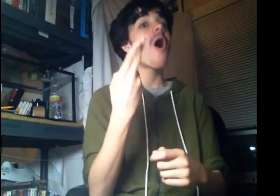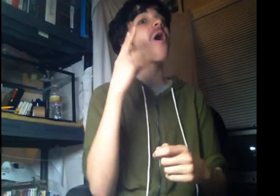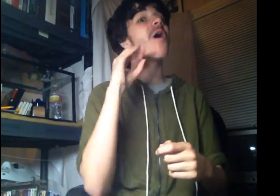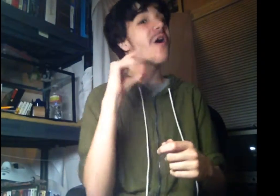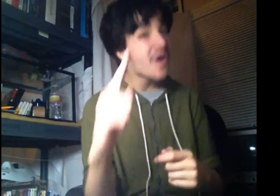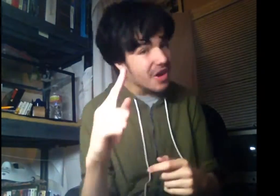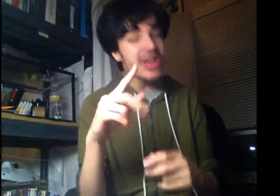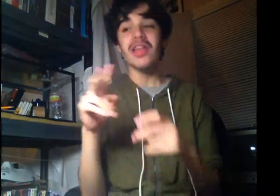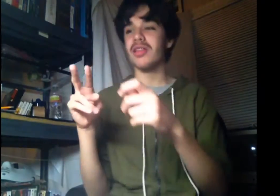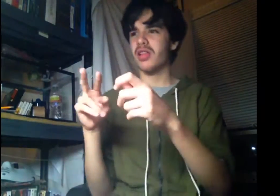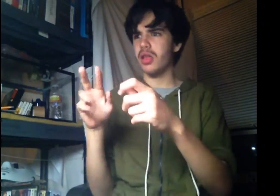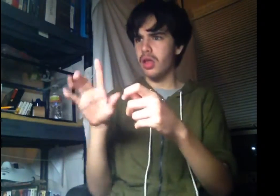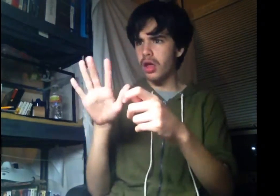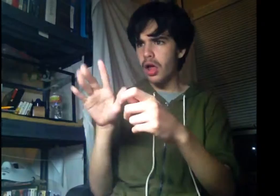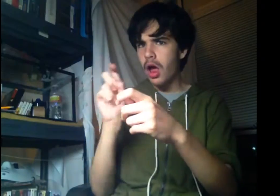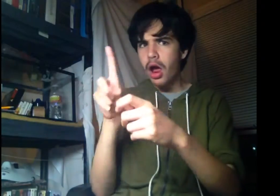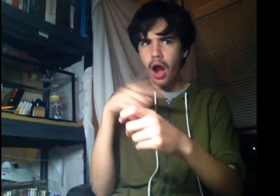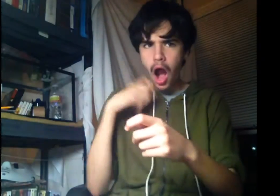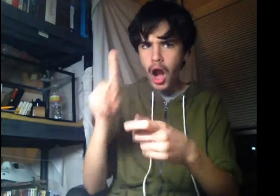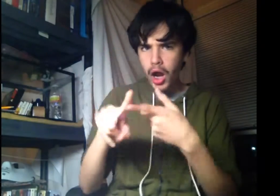Bob Nelson for Nebraska.